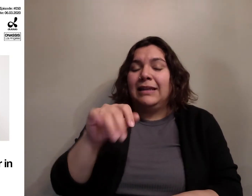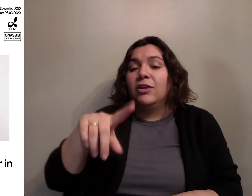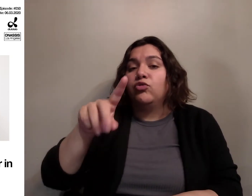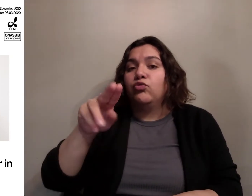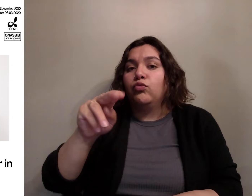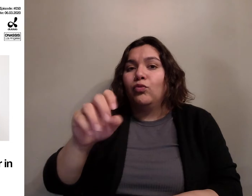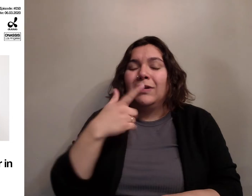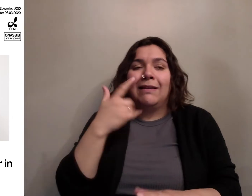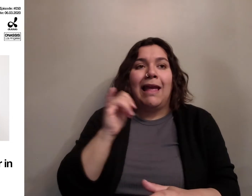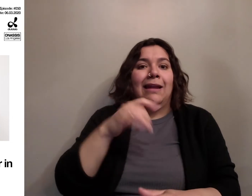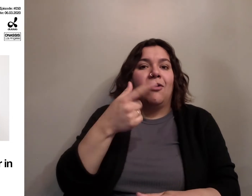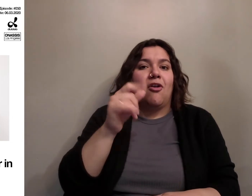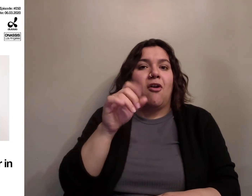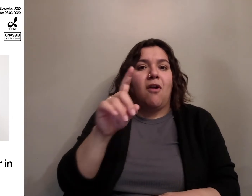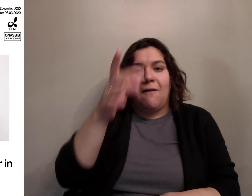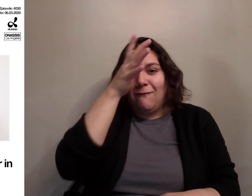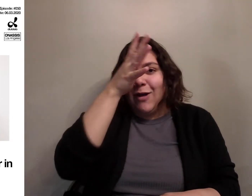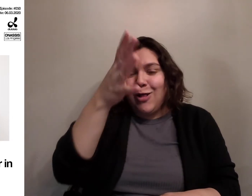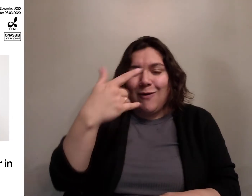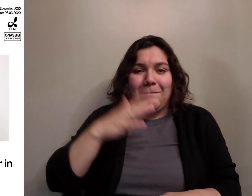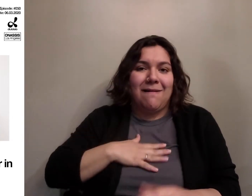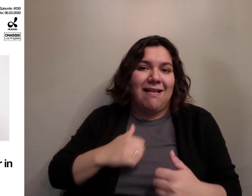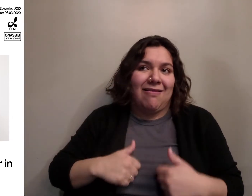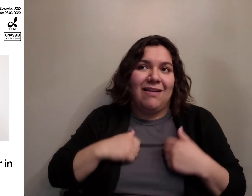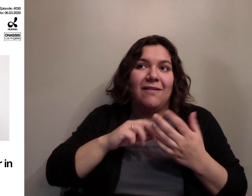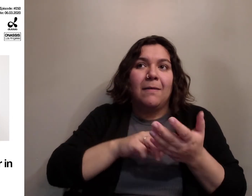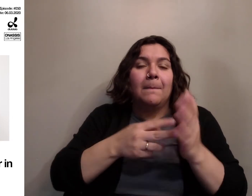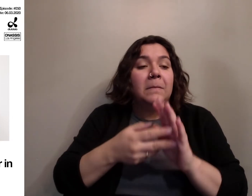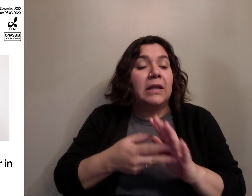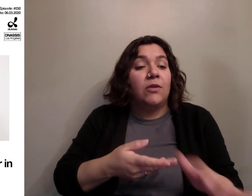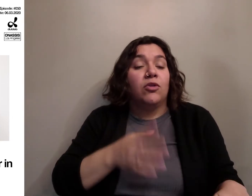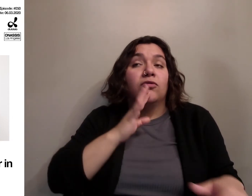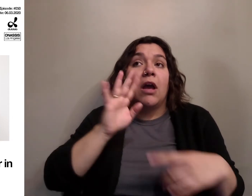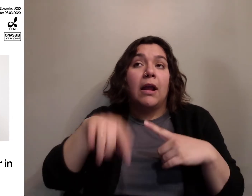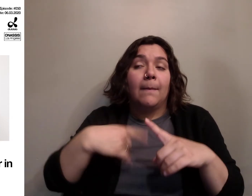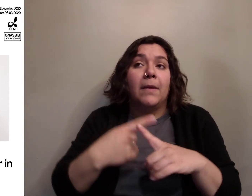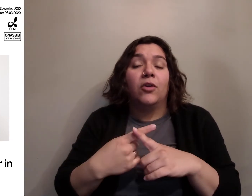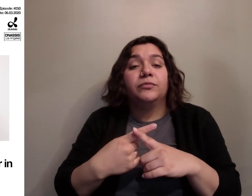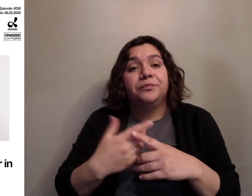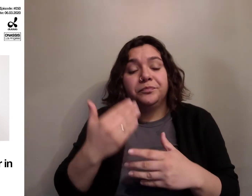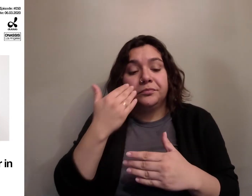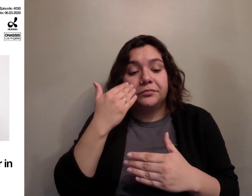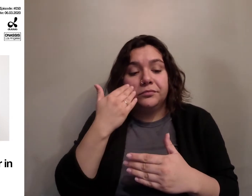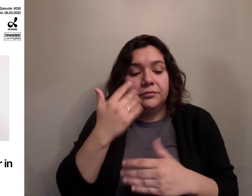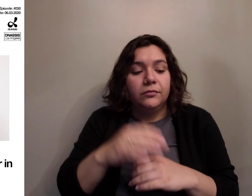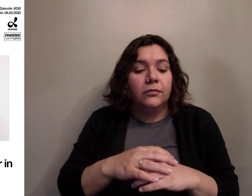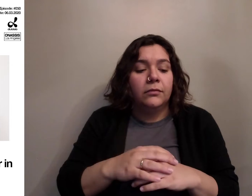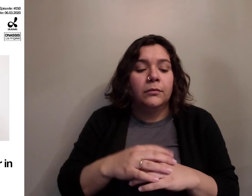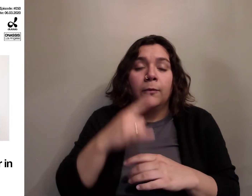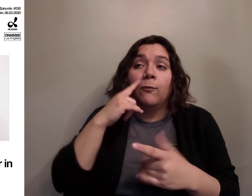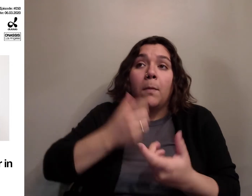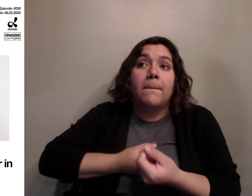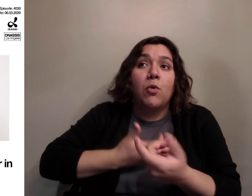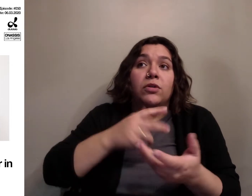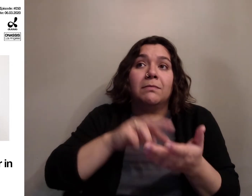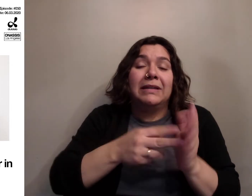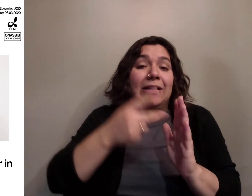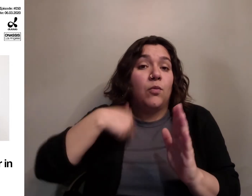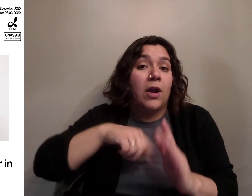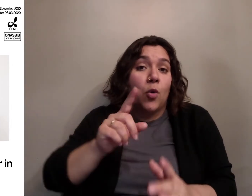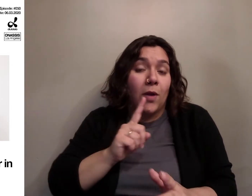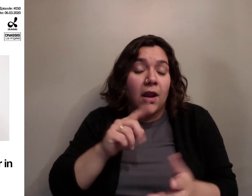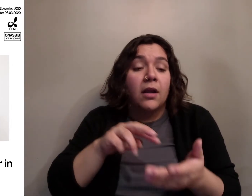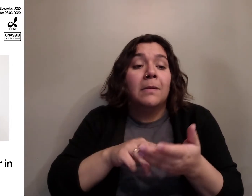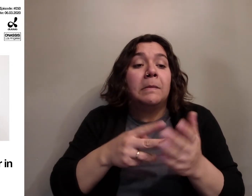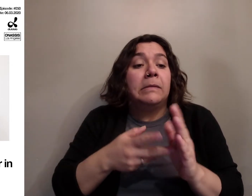from Abiodun as a godfather of sorts in my life. And one of the things that we would spend time talking about, is